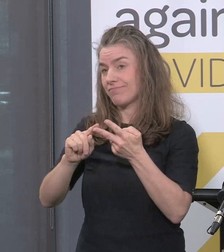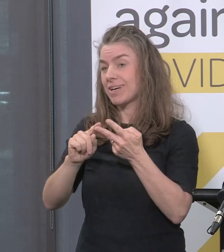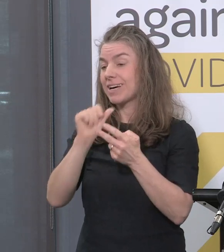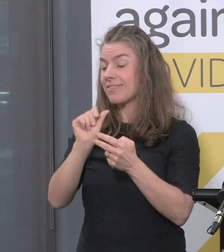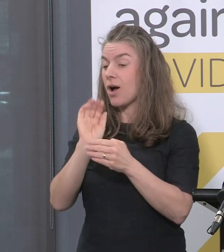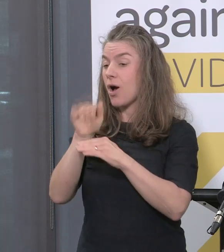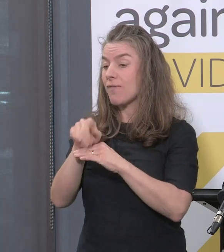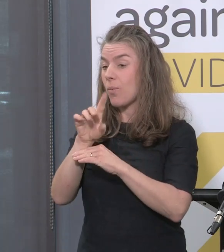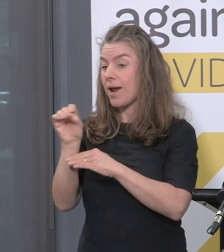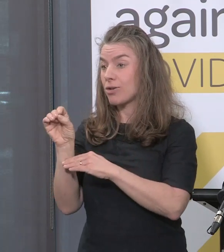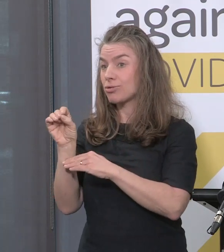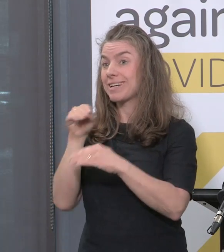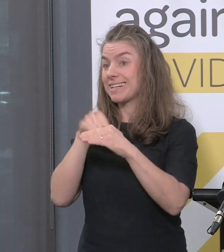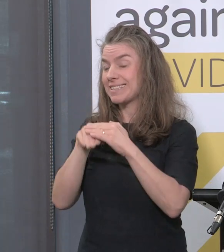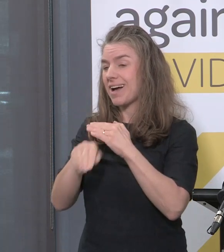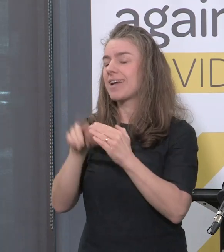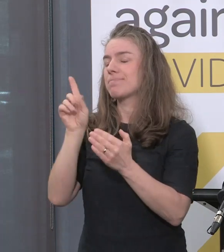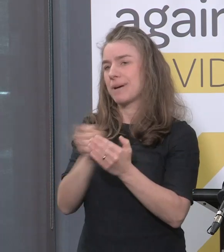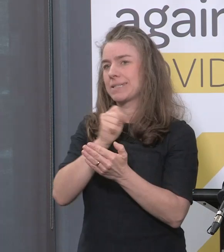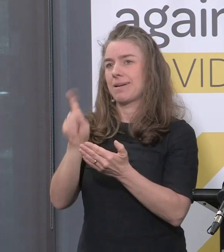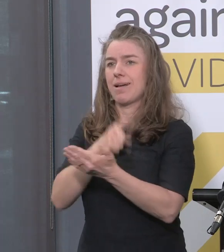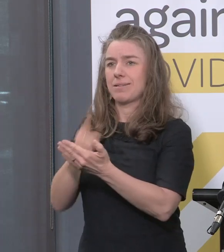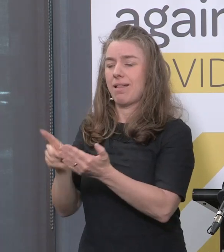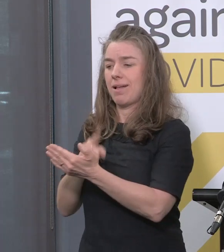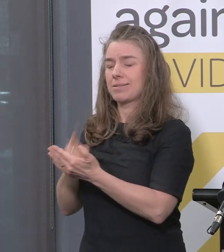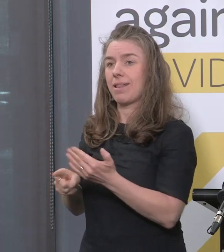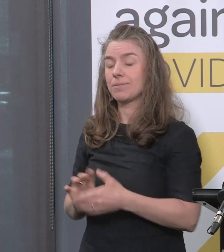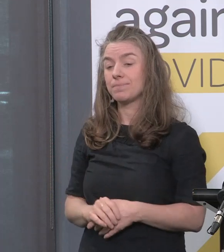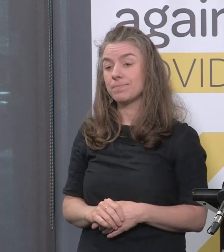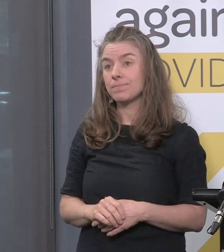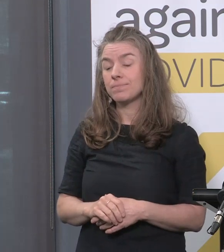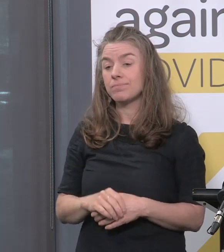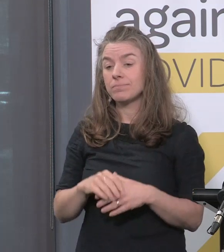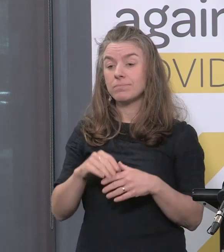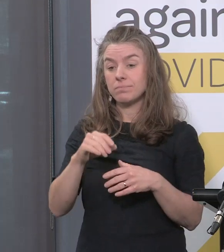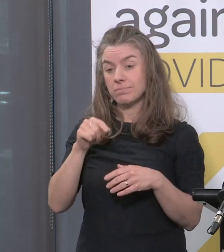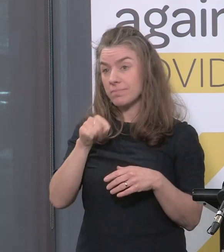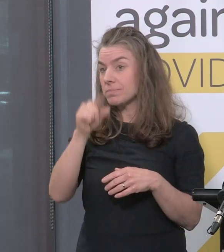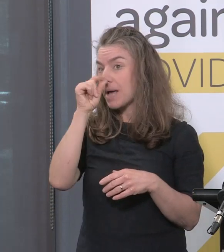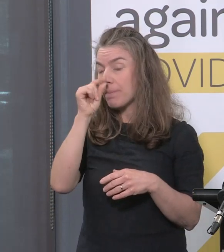or more indoors are cancelled. This applies to both public events